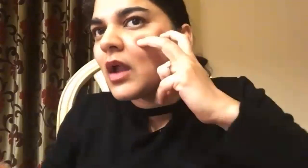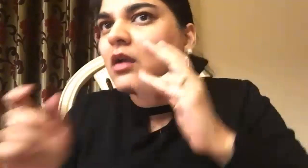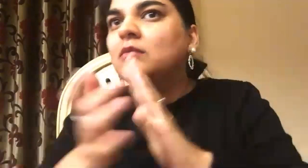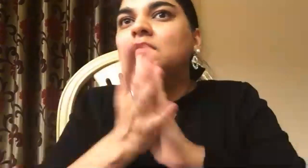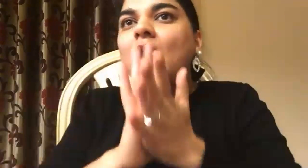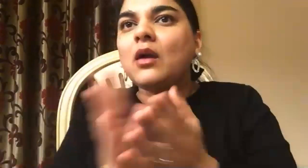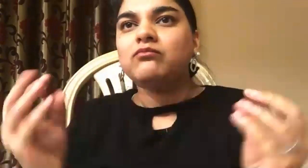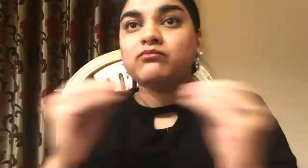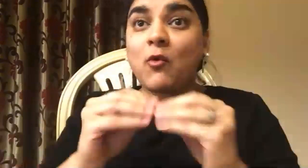I mean, if a